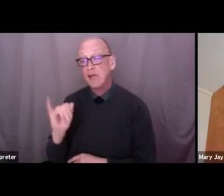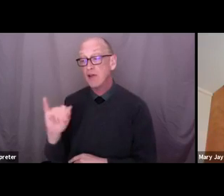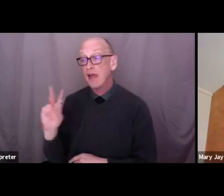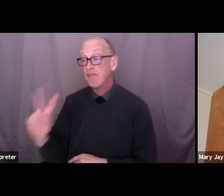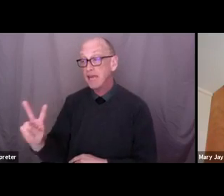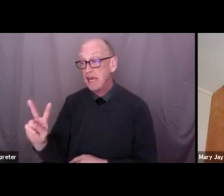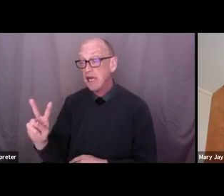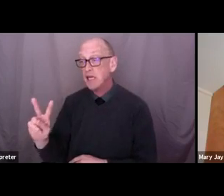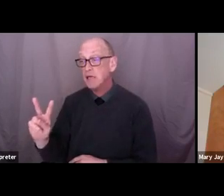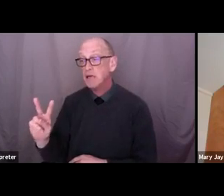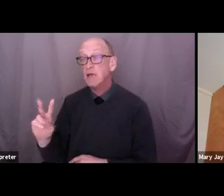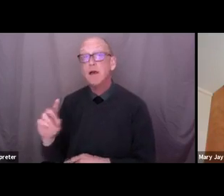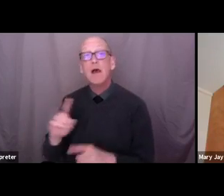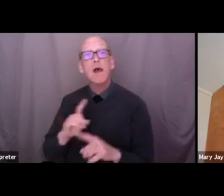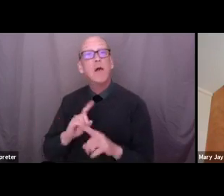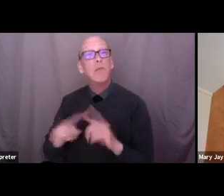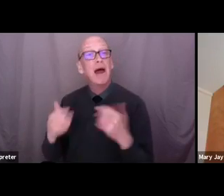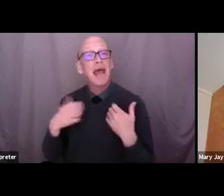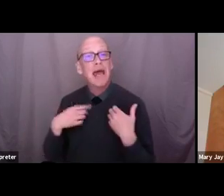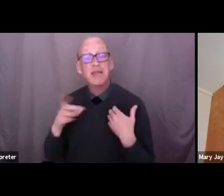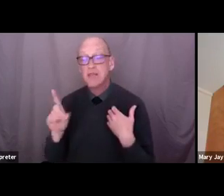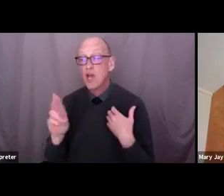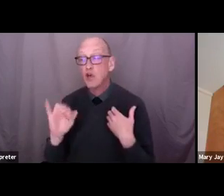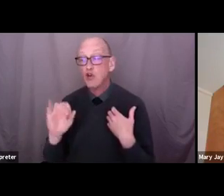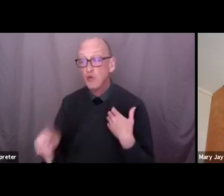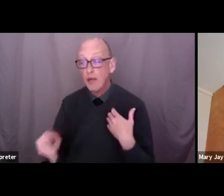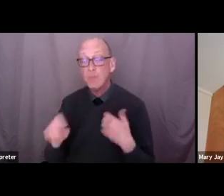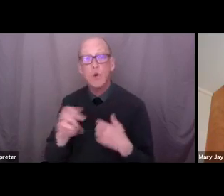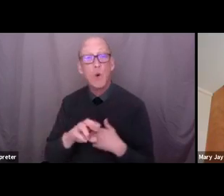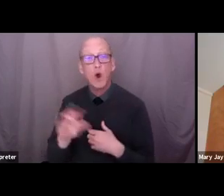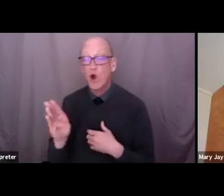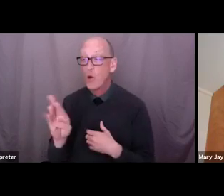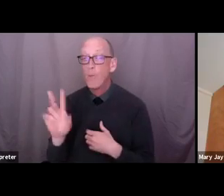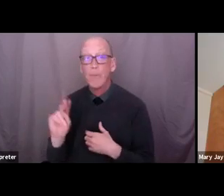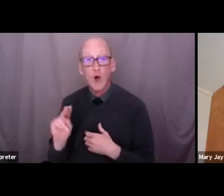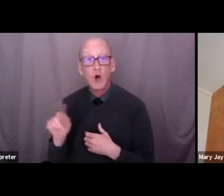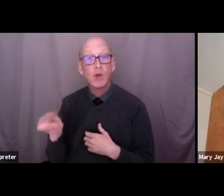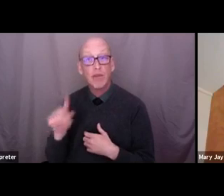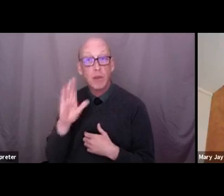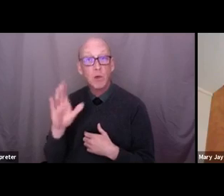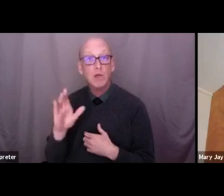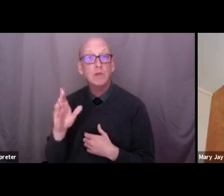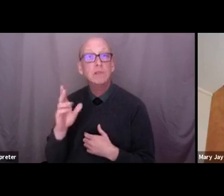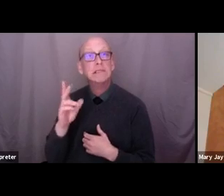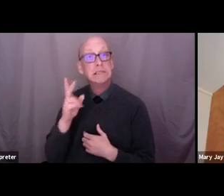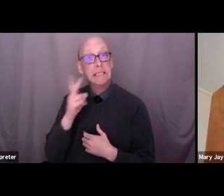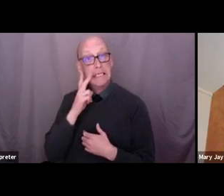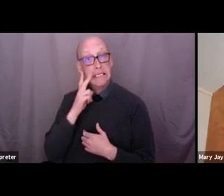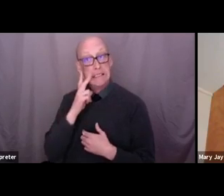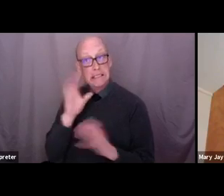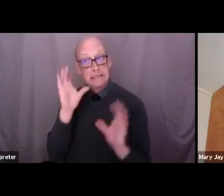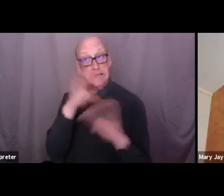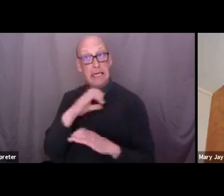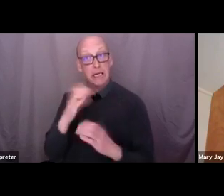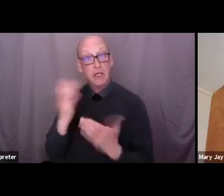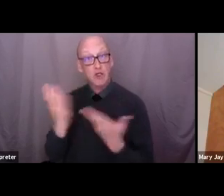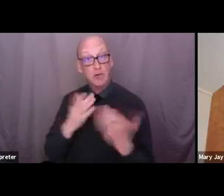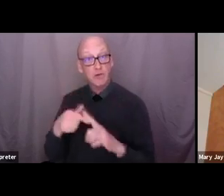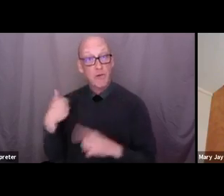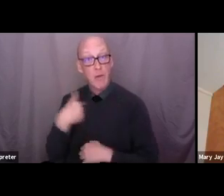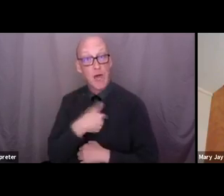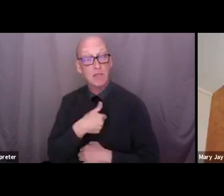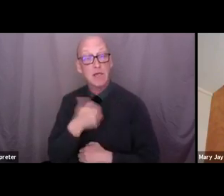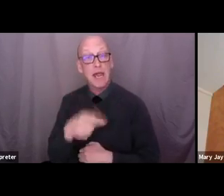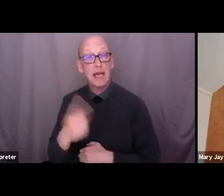burn and it might be an STD, they might very well come seek services from us. Anybody entering our